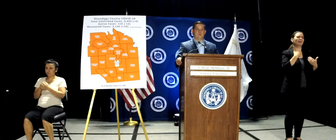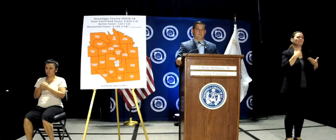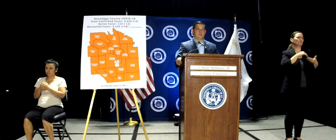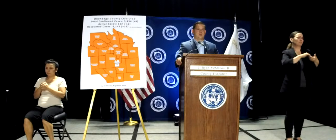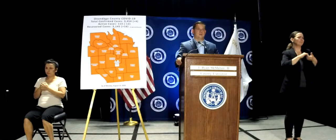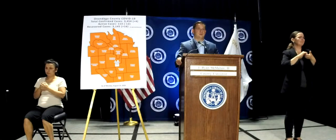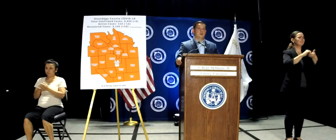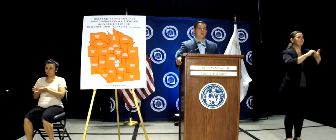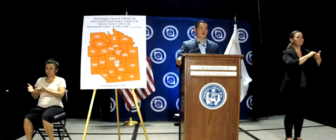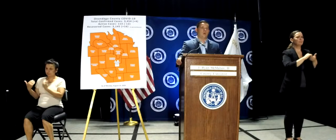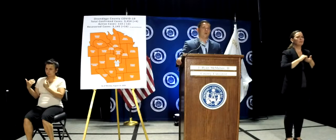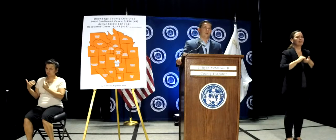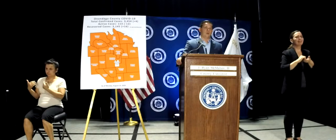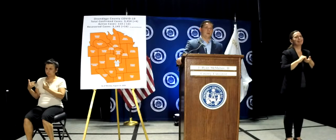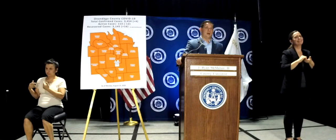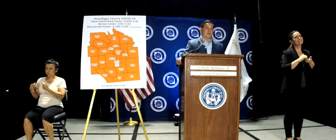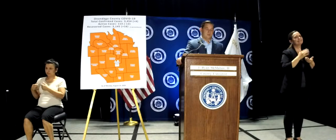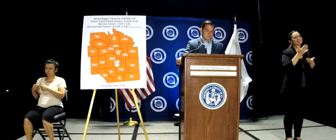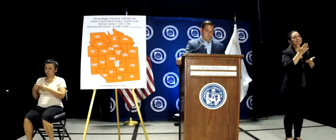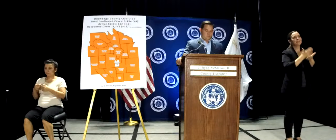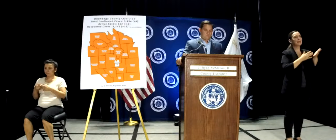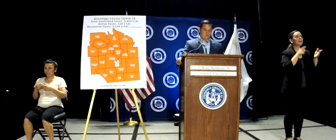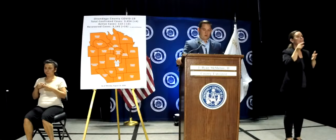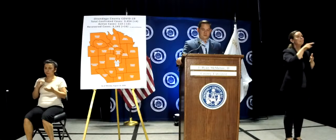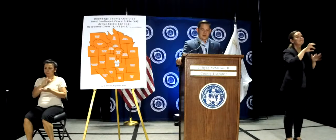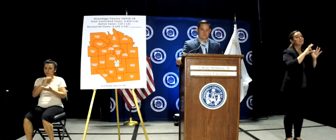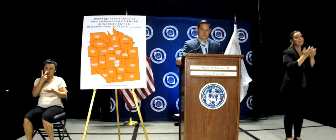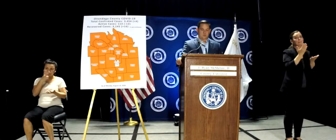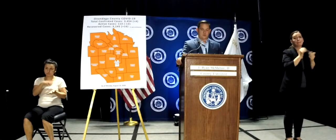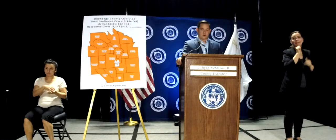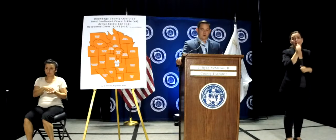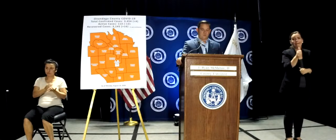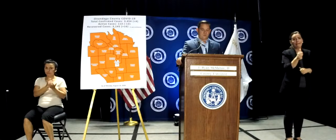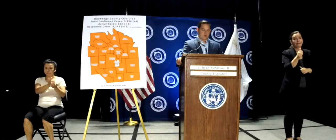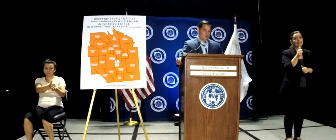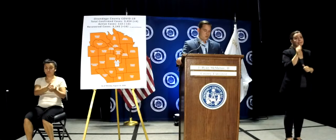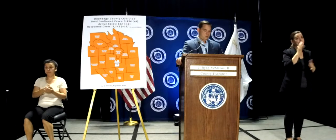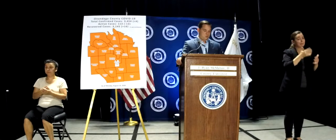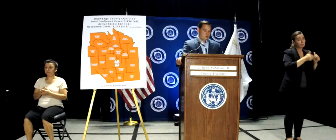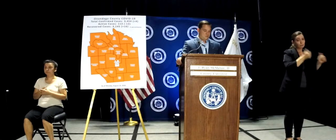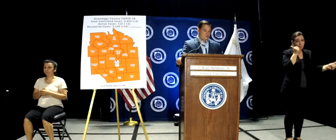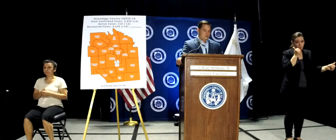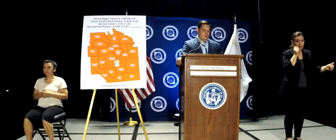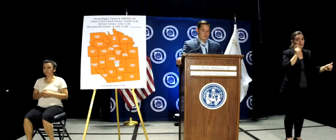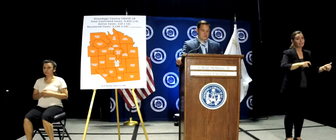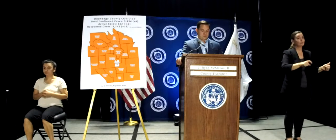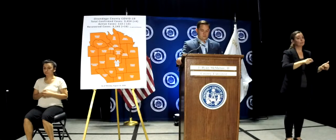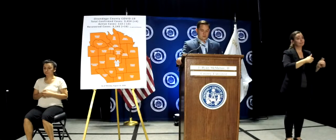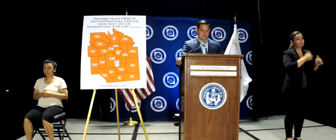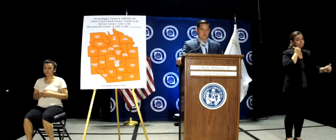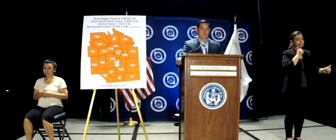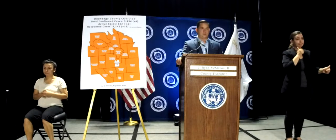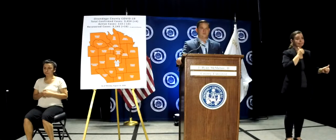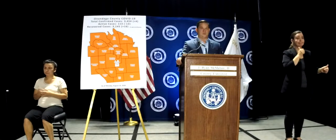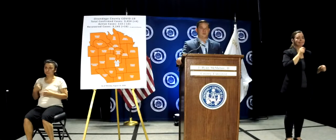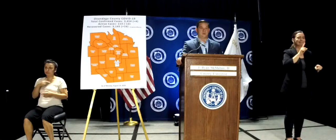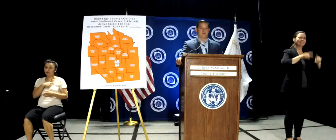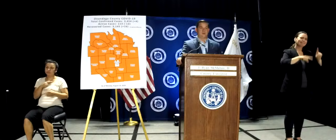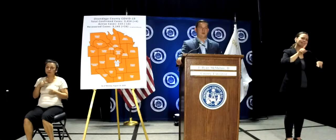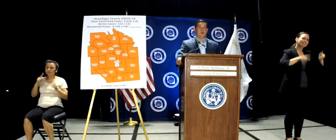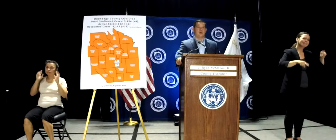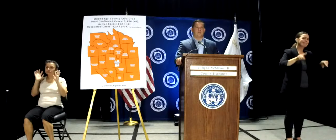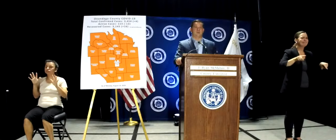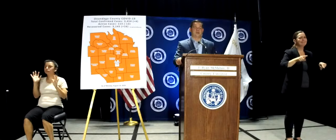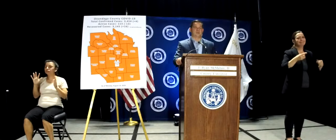to do some things. We're looking at various options within our own facilities, including this